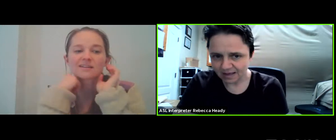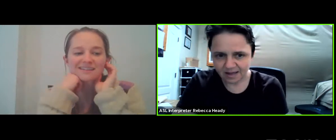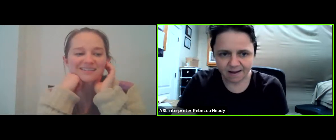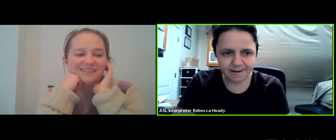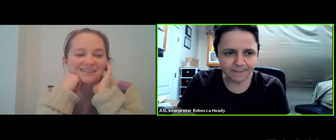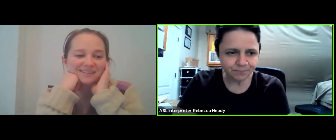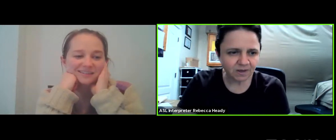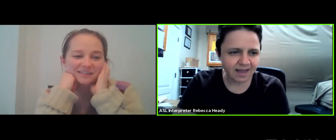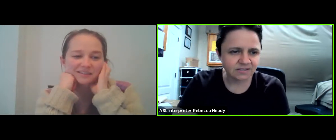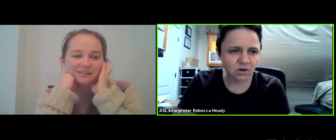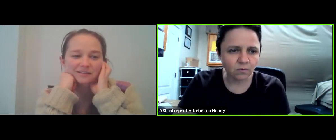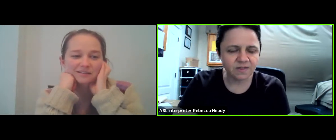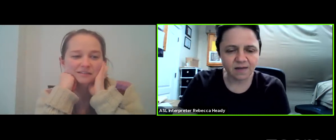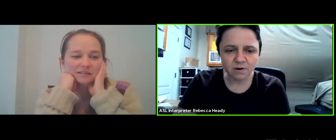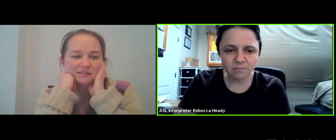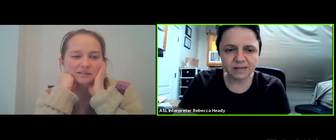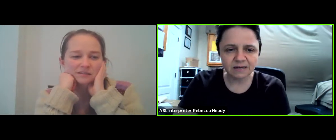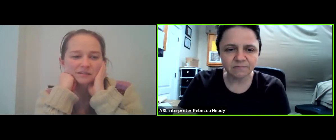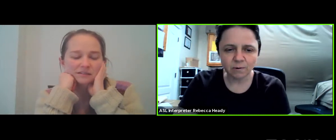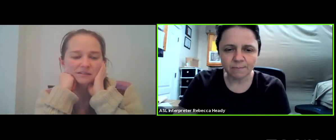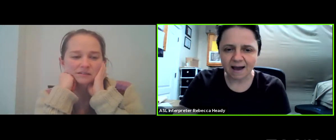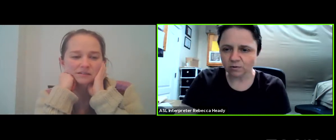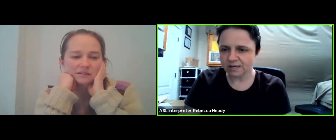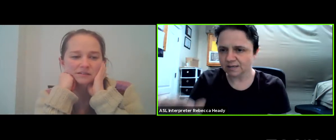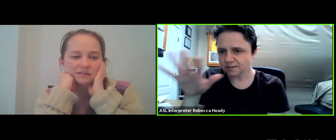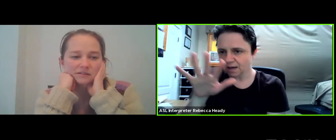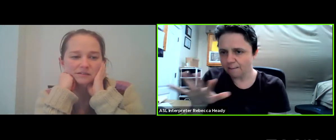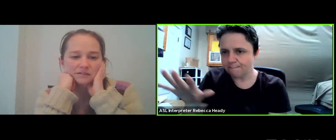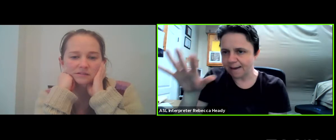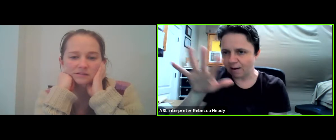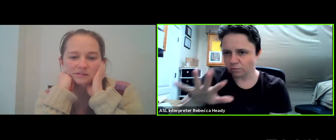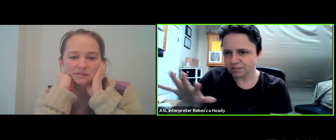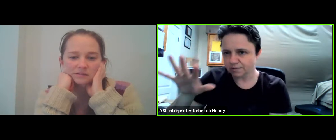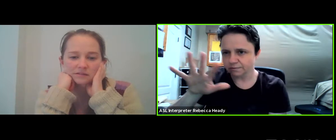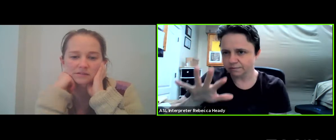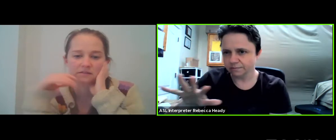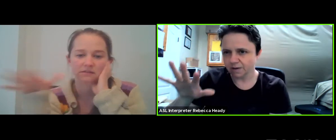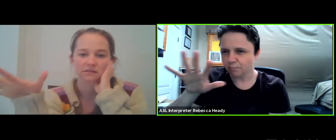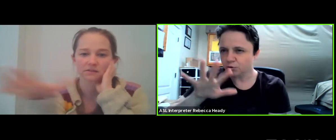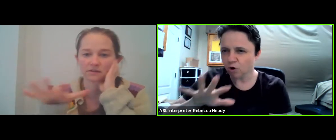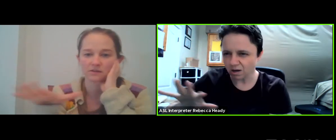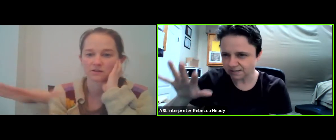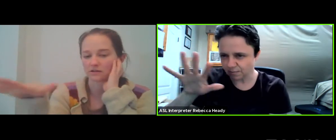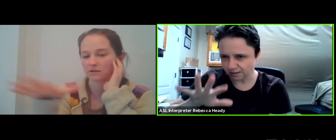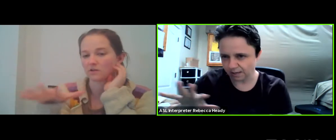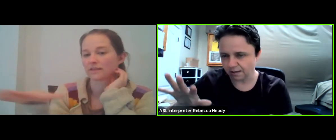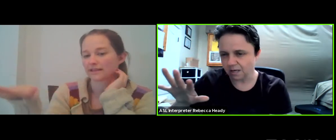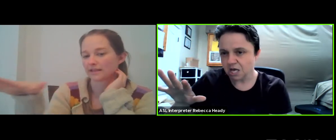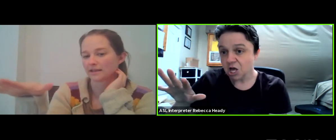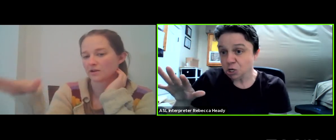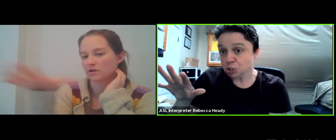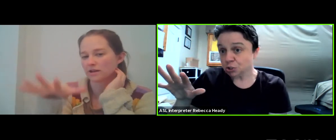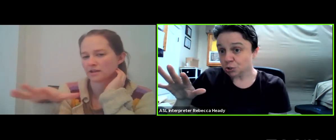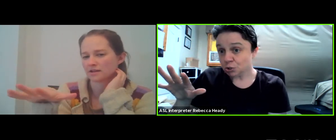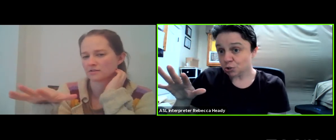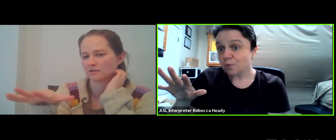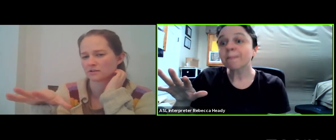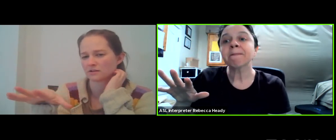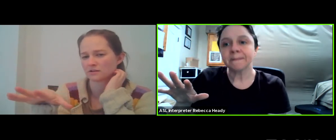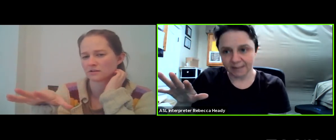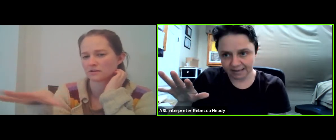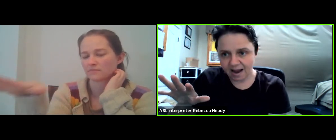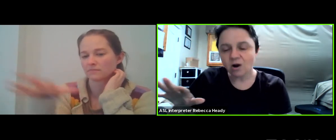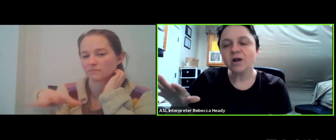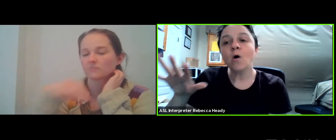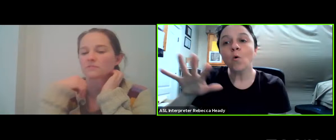is. Okay, so the other meaning for about is about, approximately. So like an area